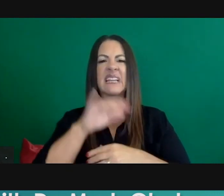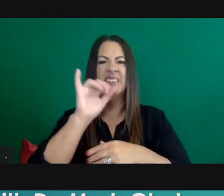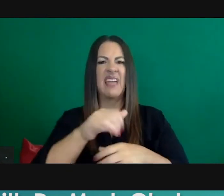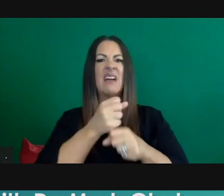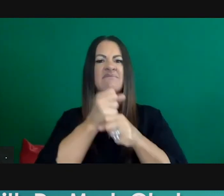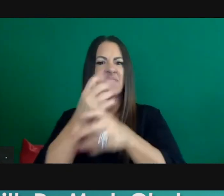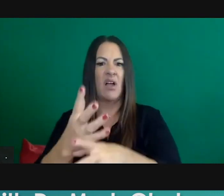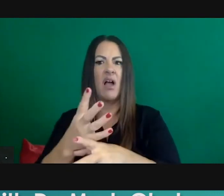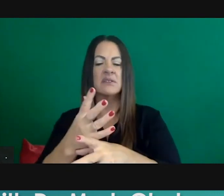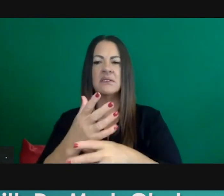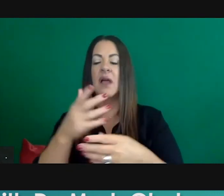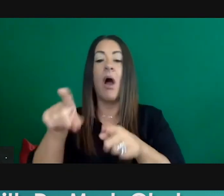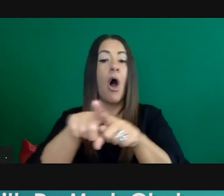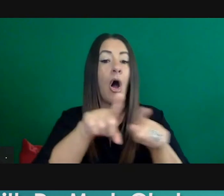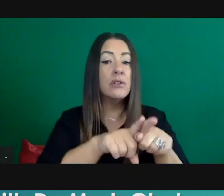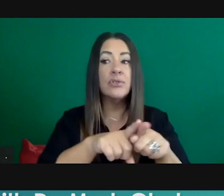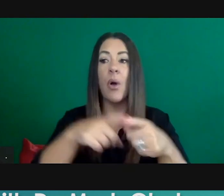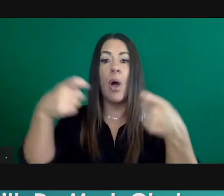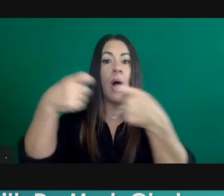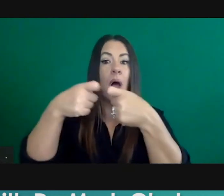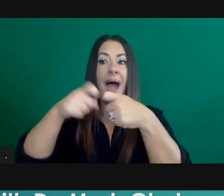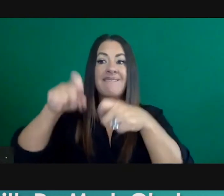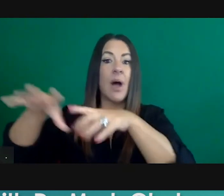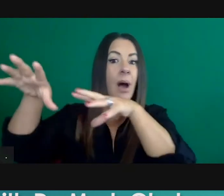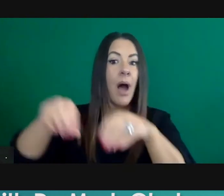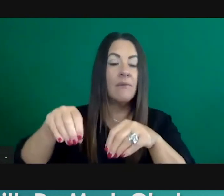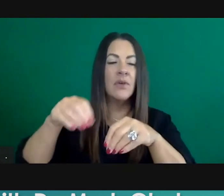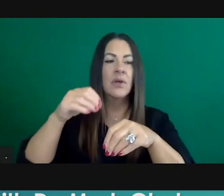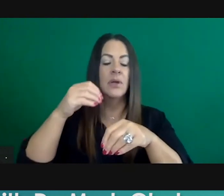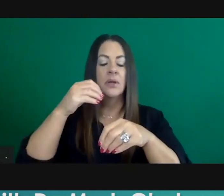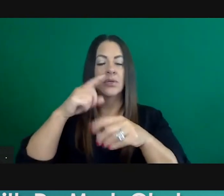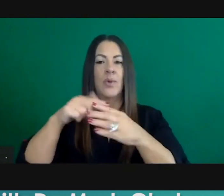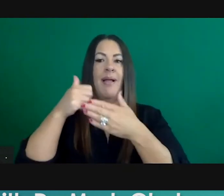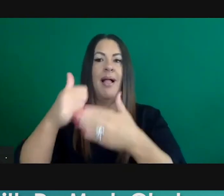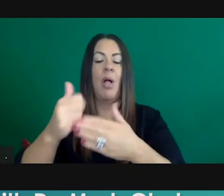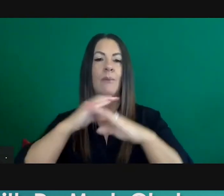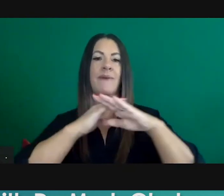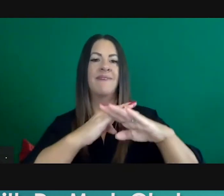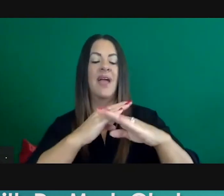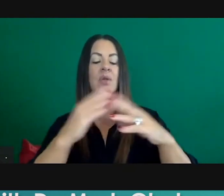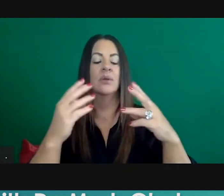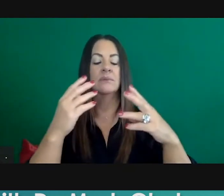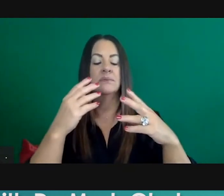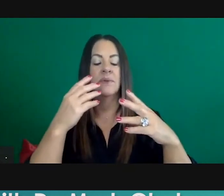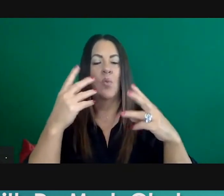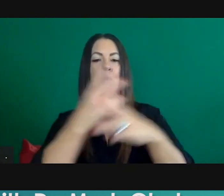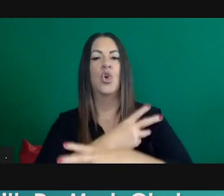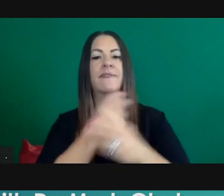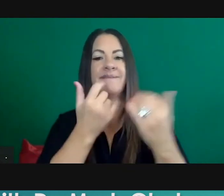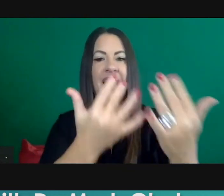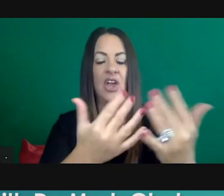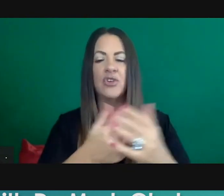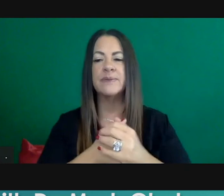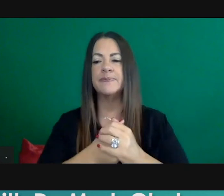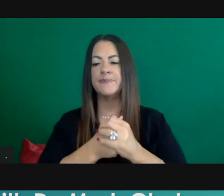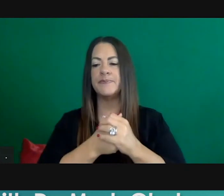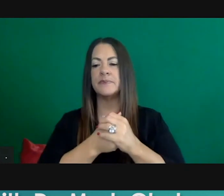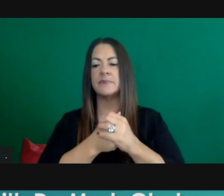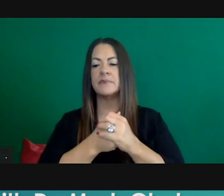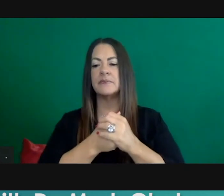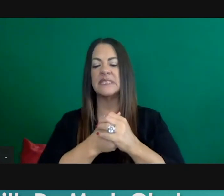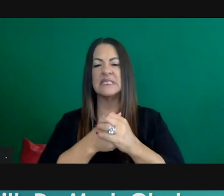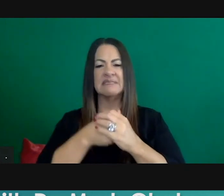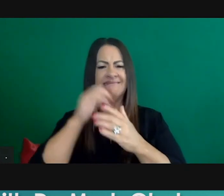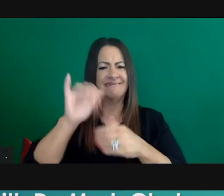of a power shutoff to avoid the fires. So all of these things compounding together, as well as the long-term stress